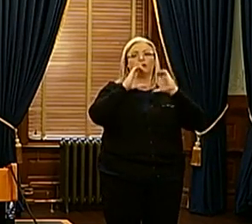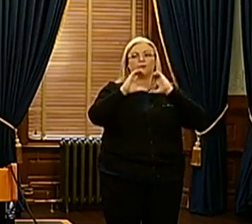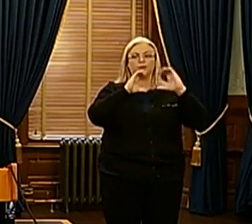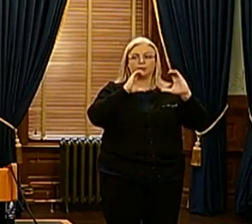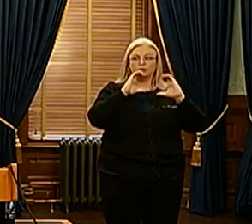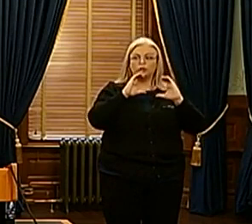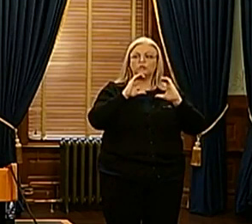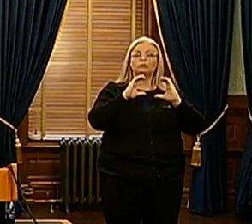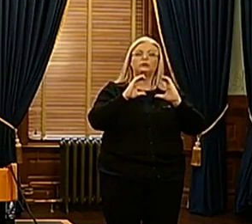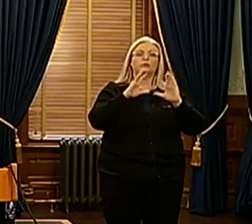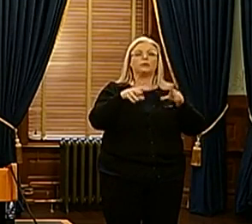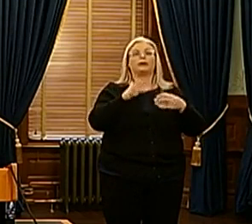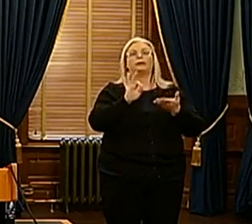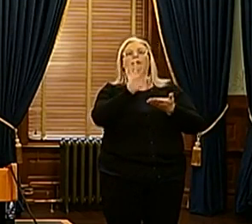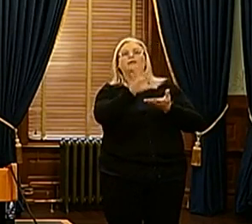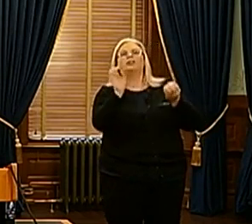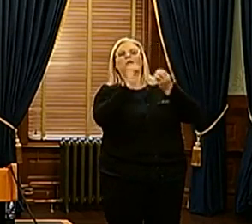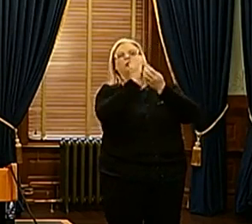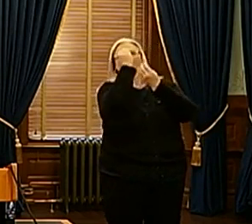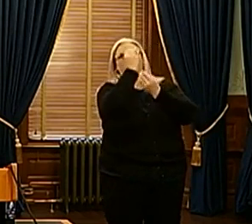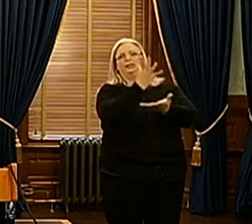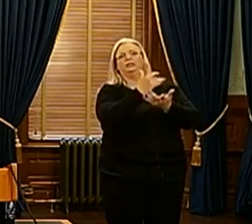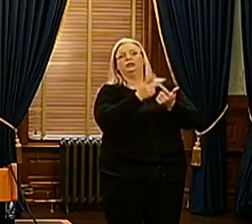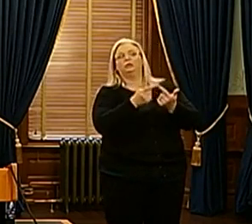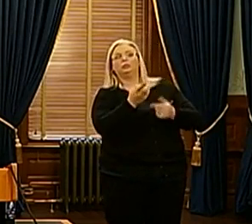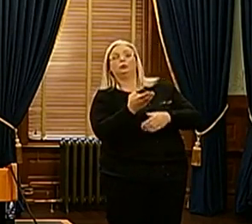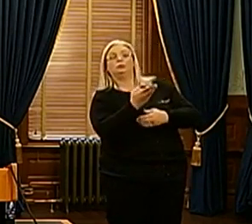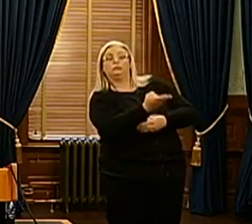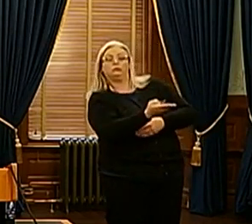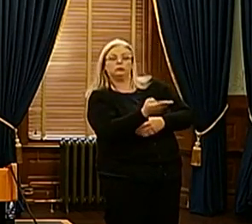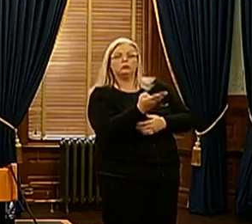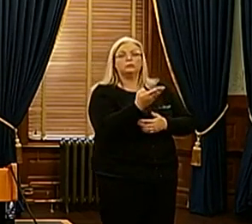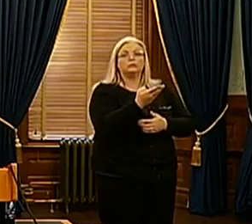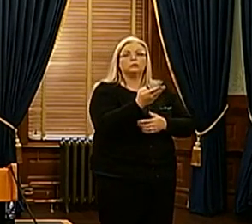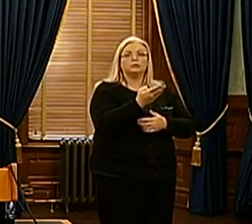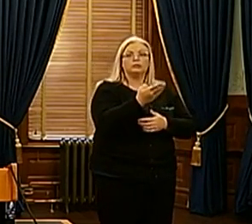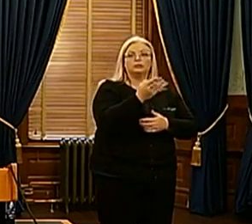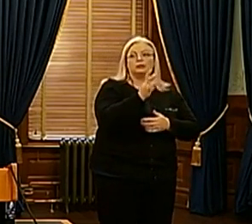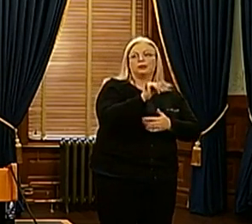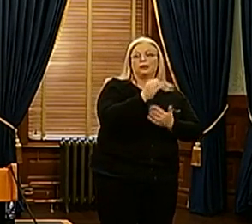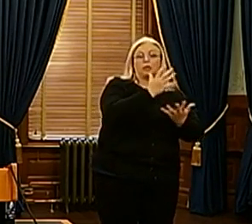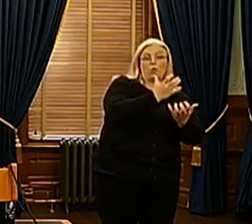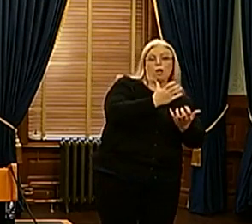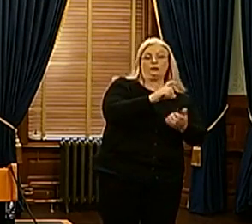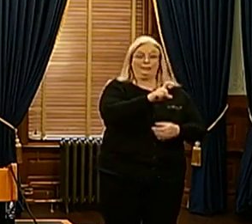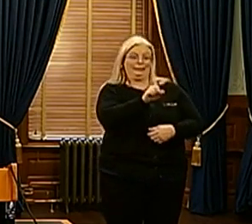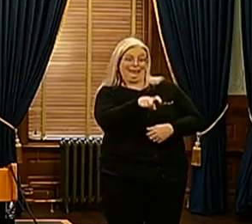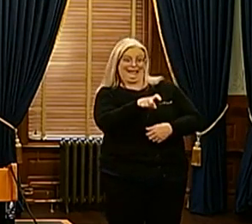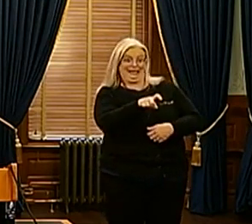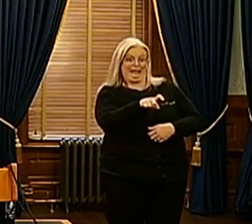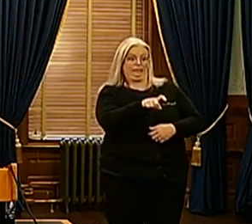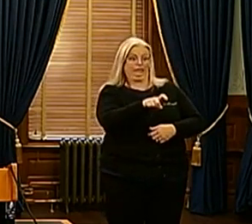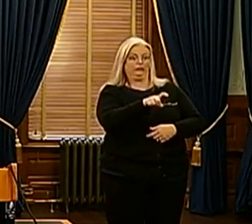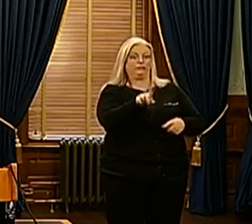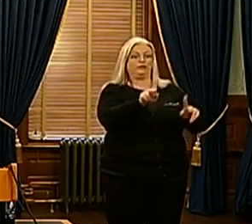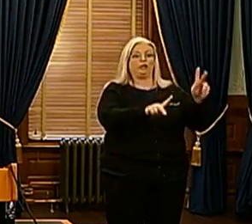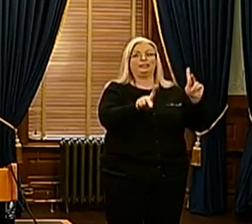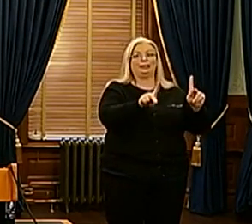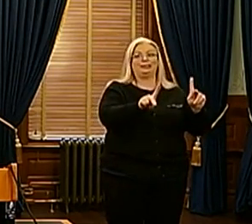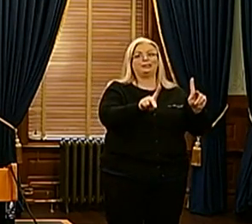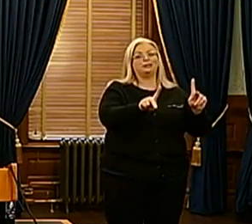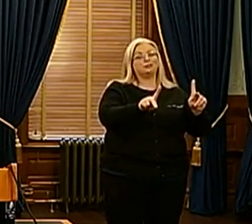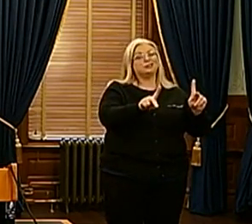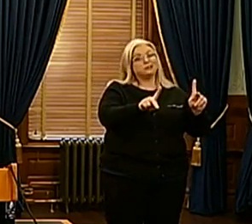that might give them some more information to suggest that the wants and needs of their citizens are